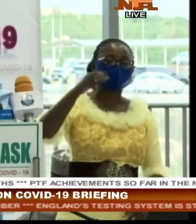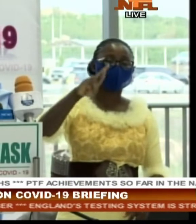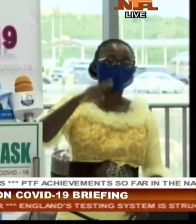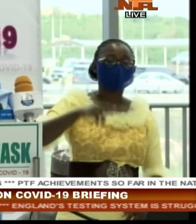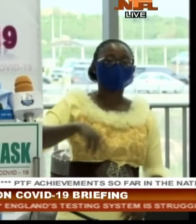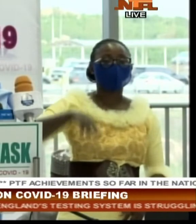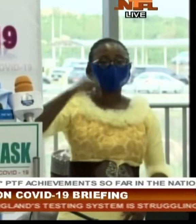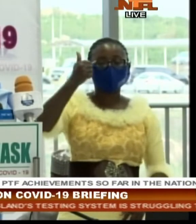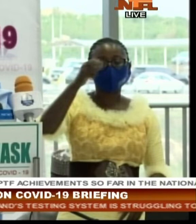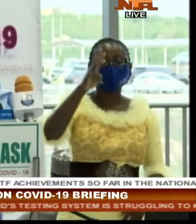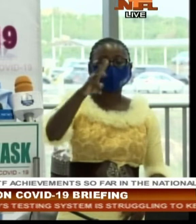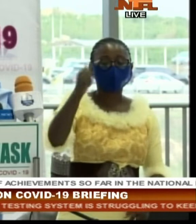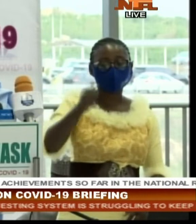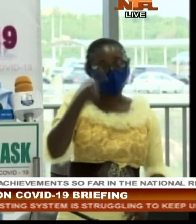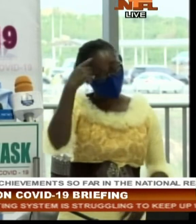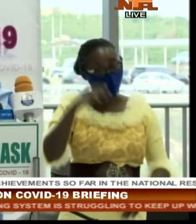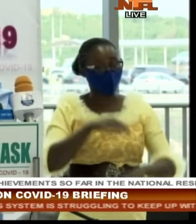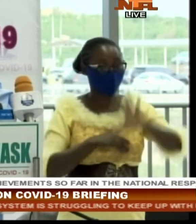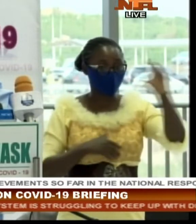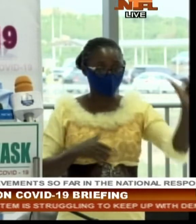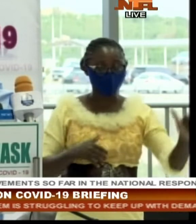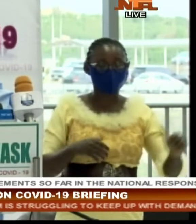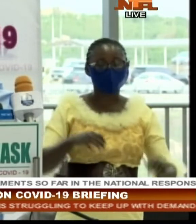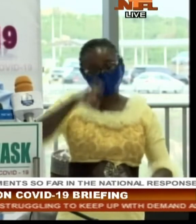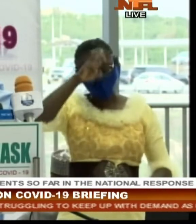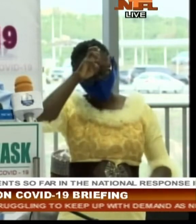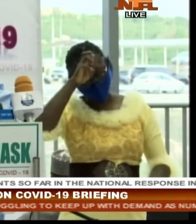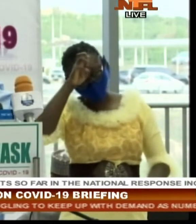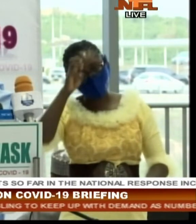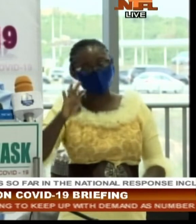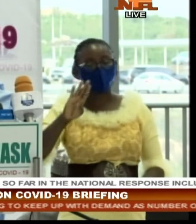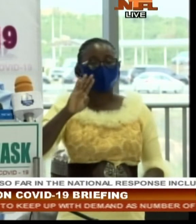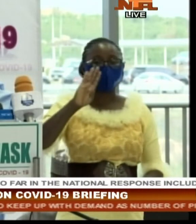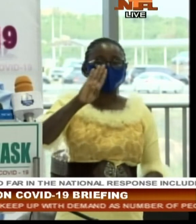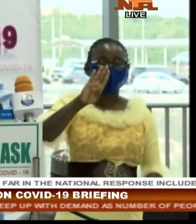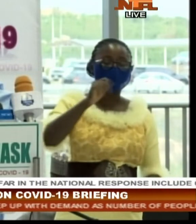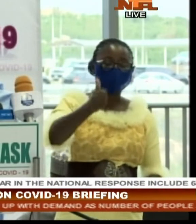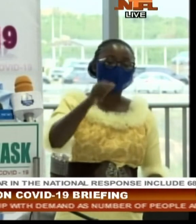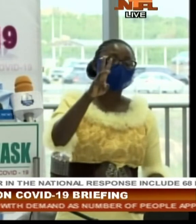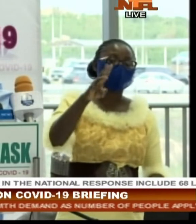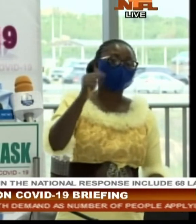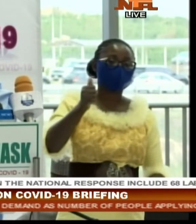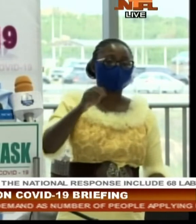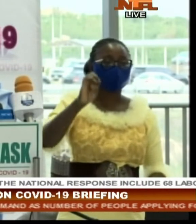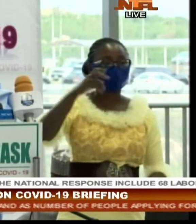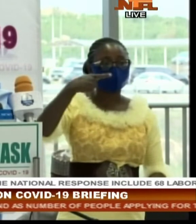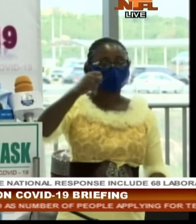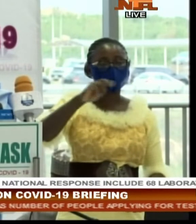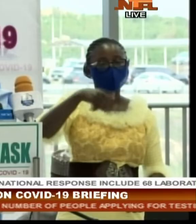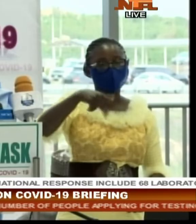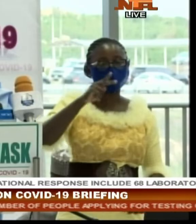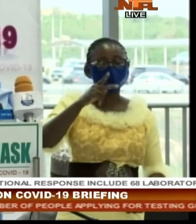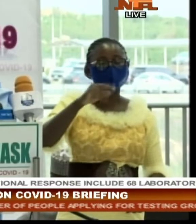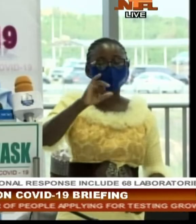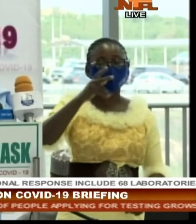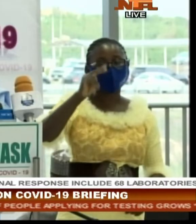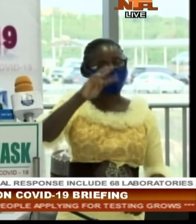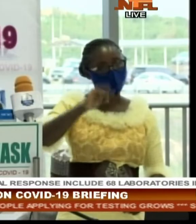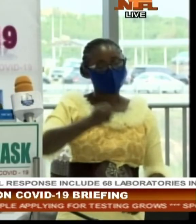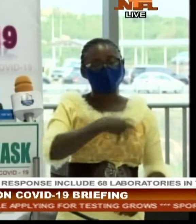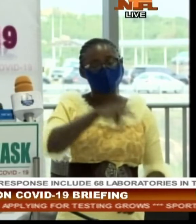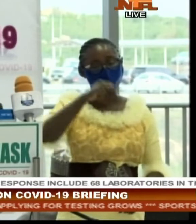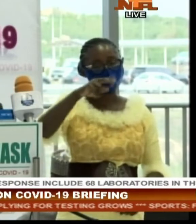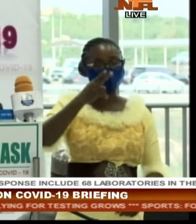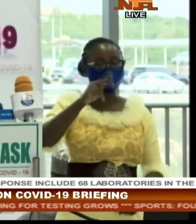for Abuja, BA, Egypt Air, Emirates, AWA, Ethiopian, and Turkish. And finally,